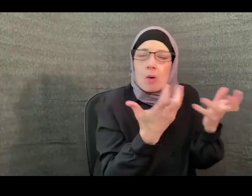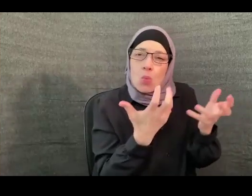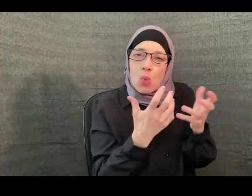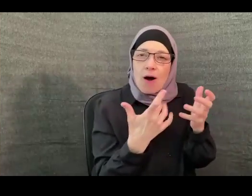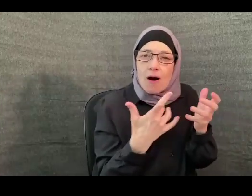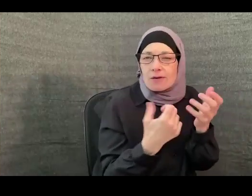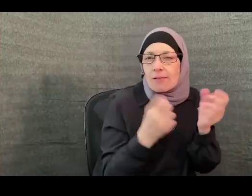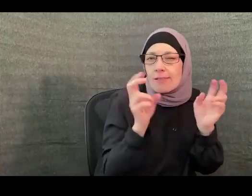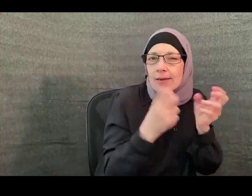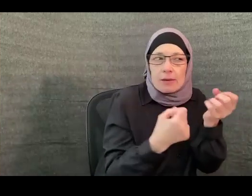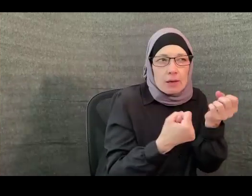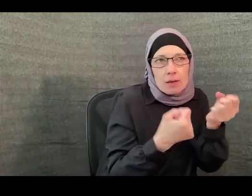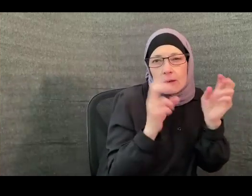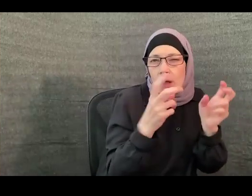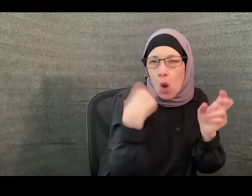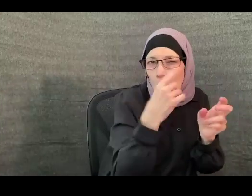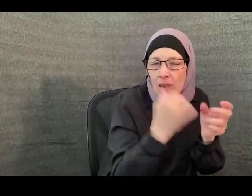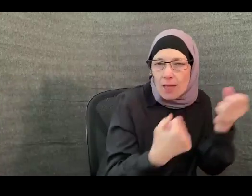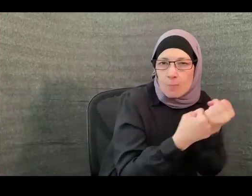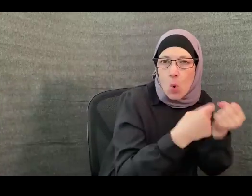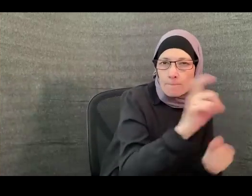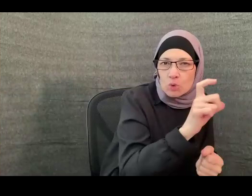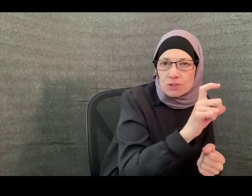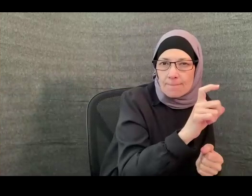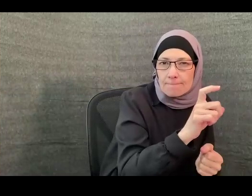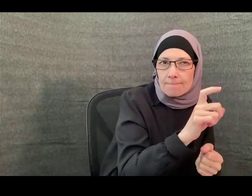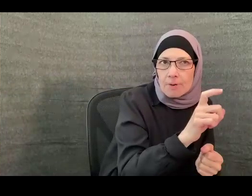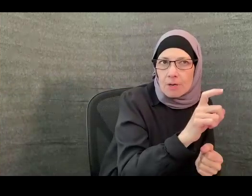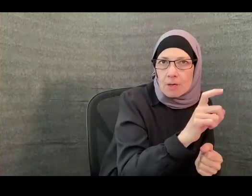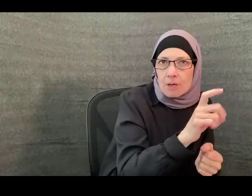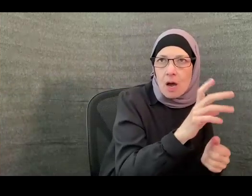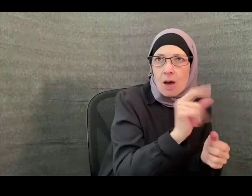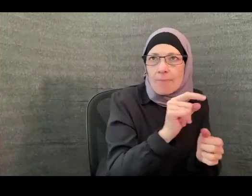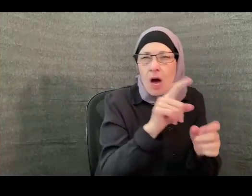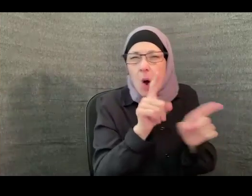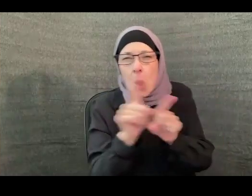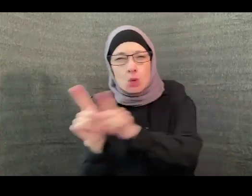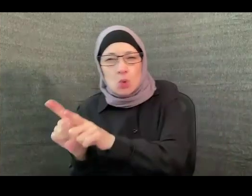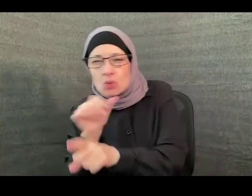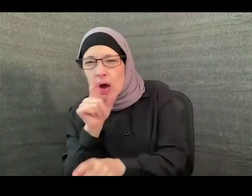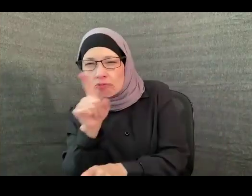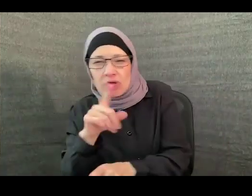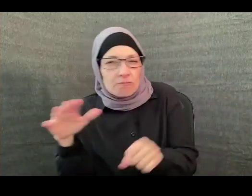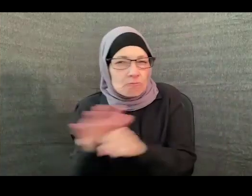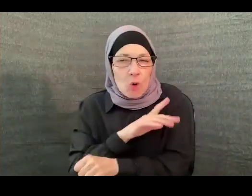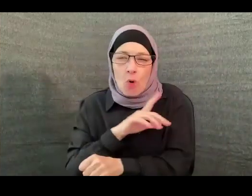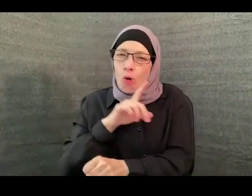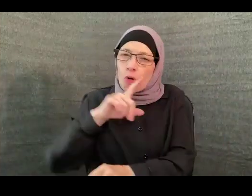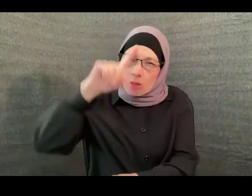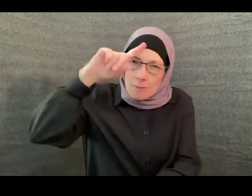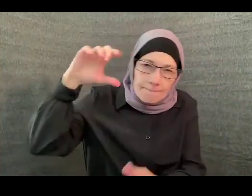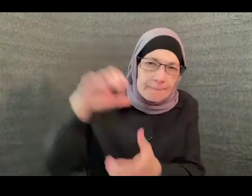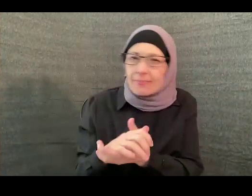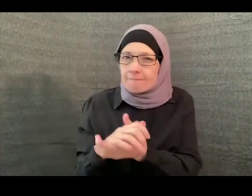get the harm of showing that they believe. So with the believers, they pretend to